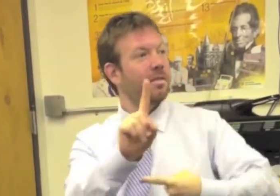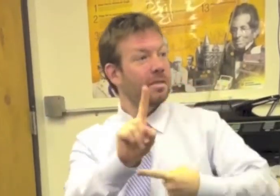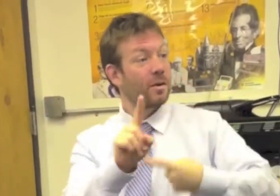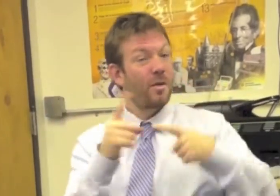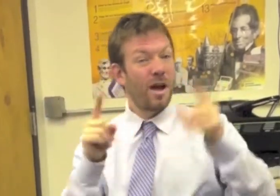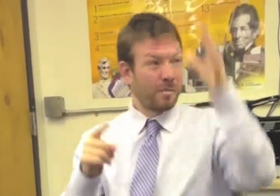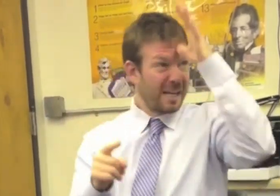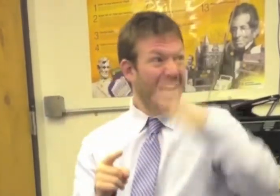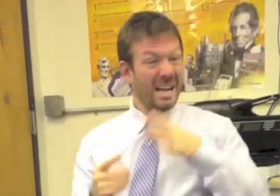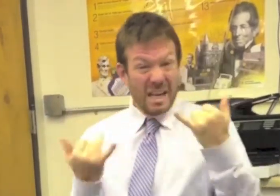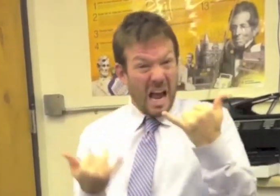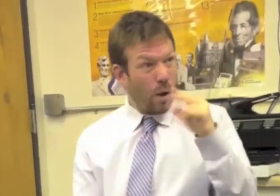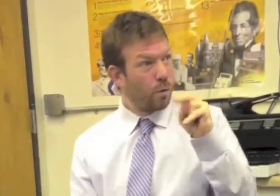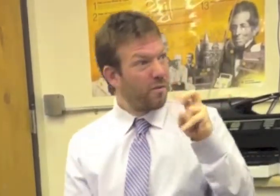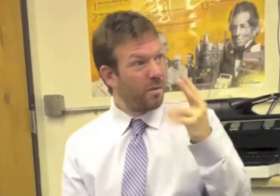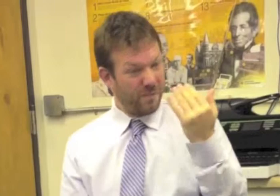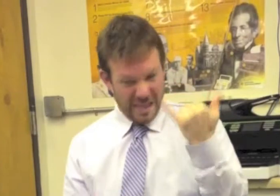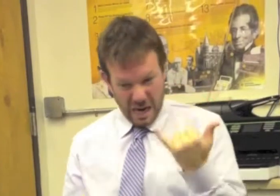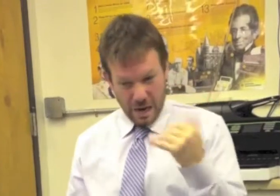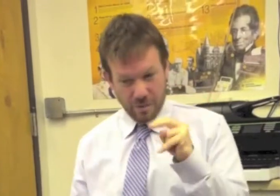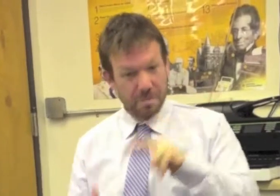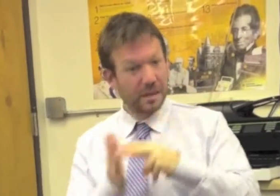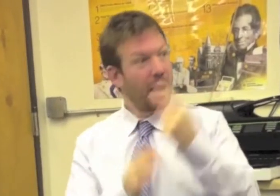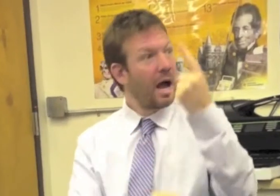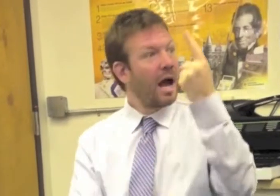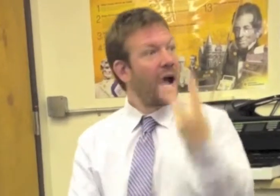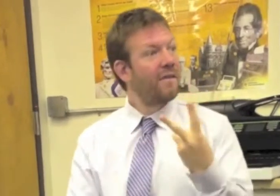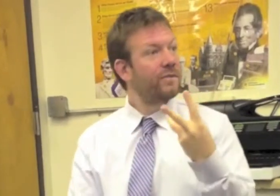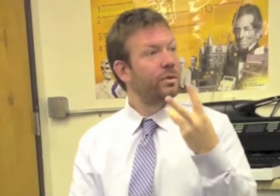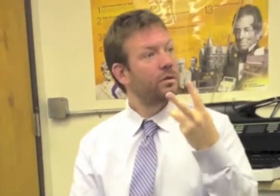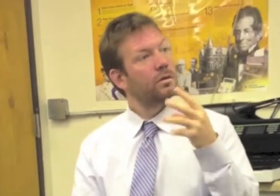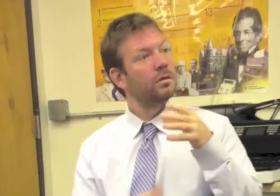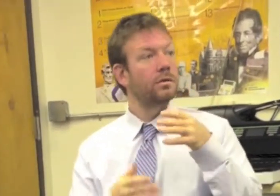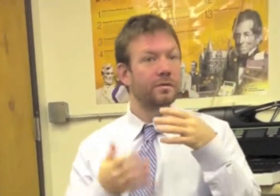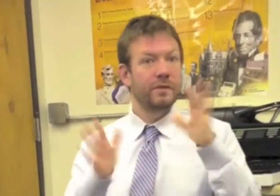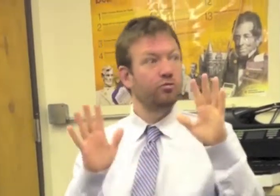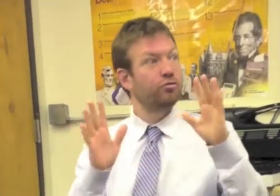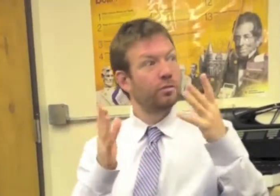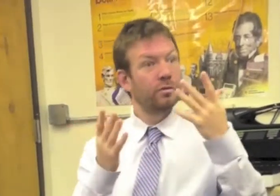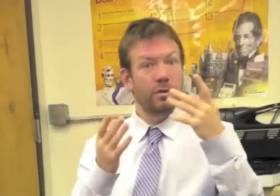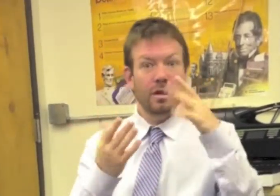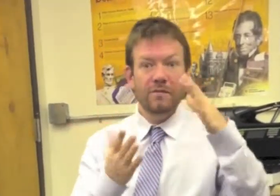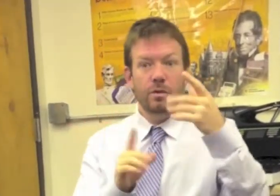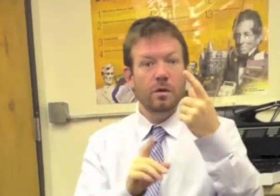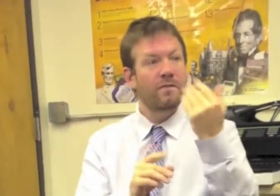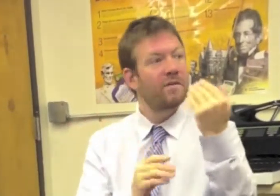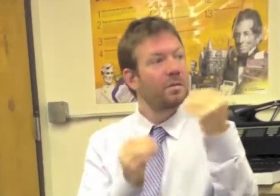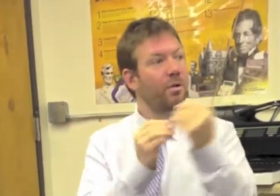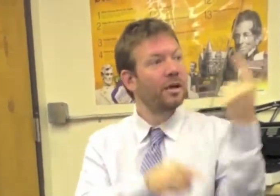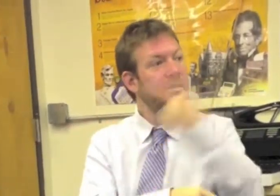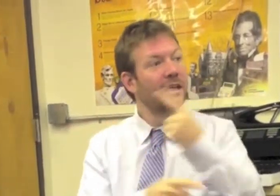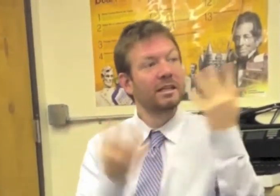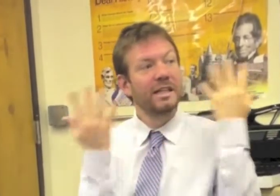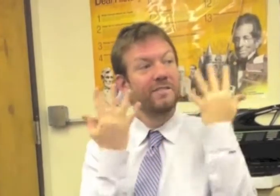So, here we are halfway through November. And we have 15 days left to continue growing the hair.